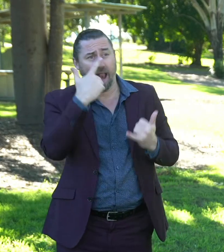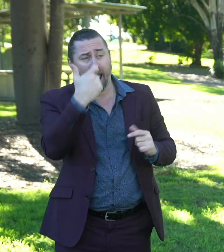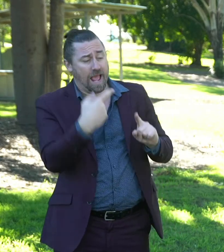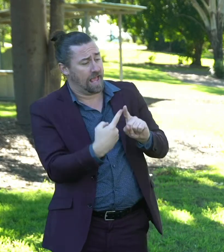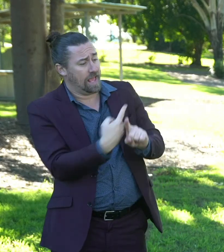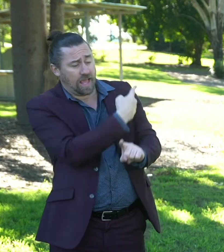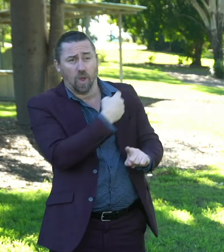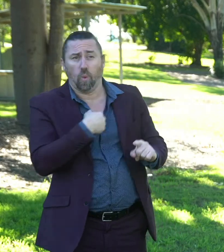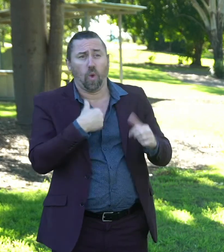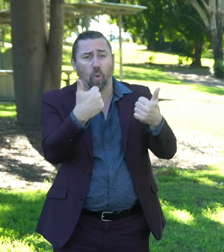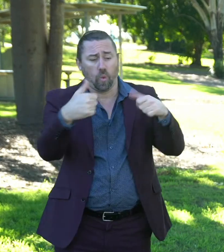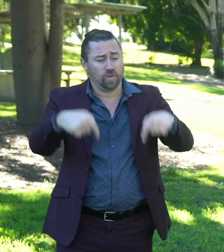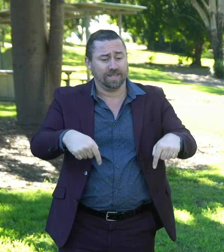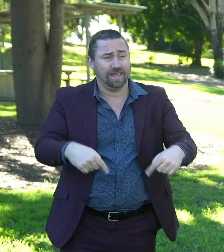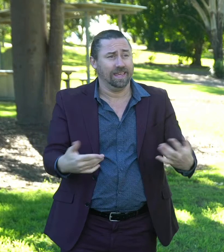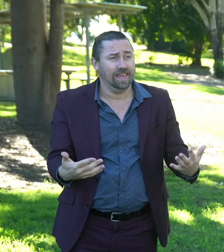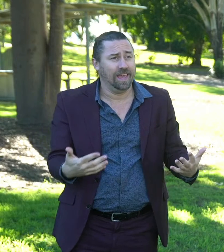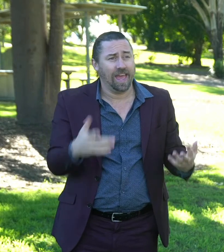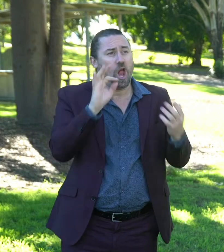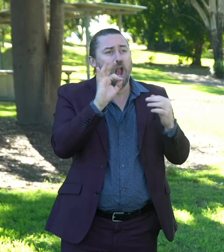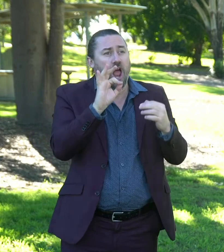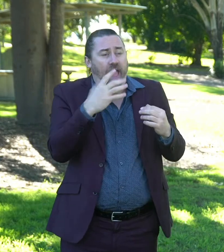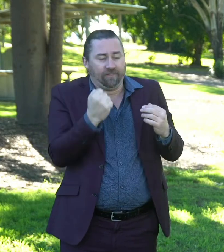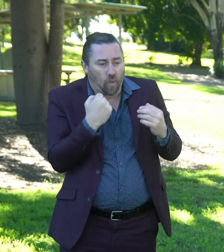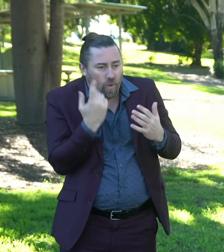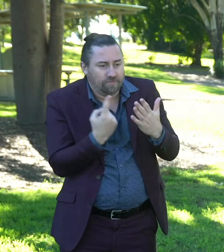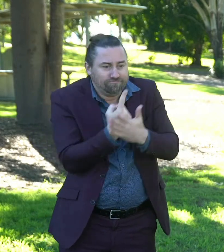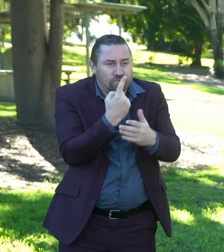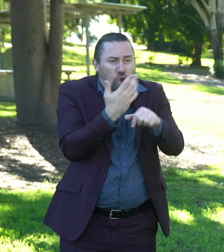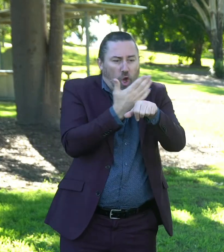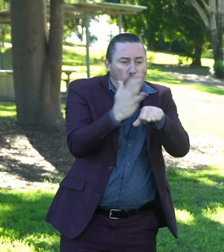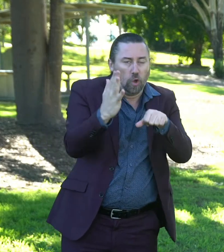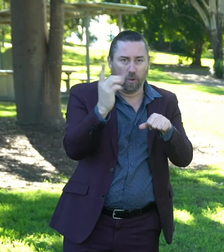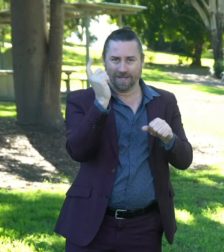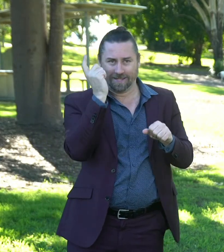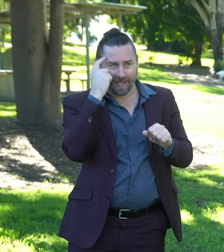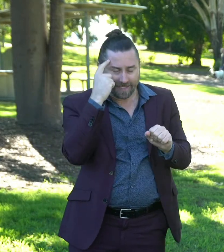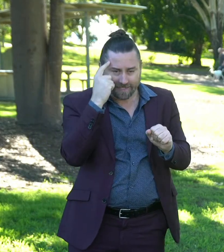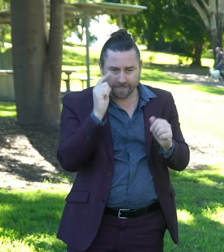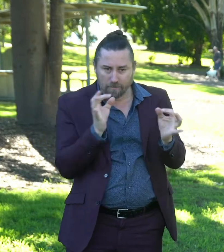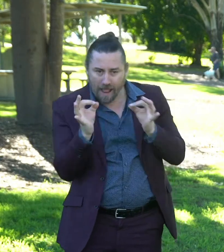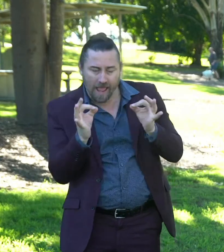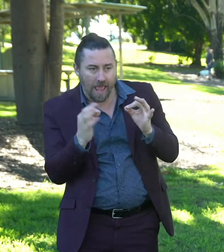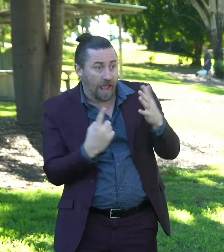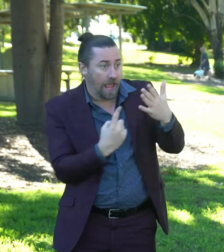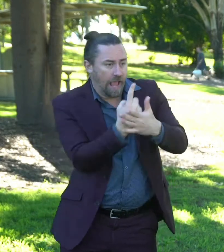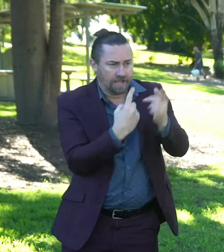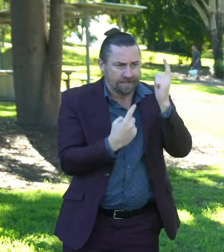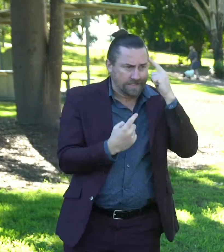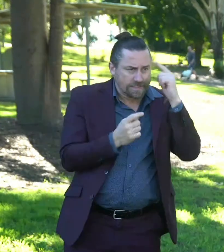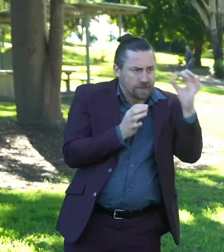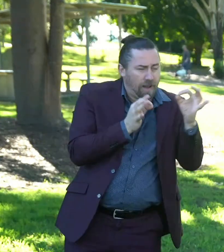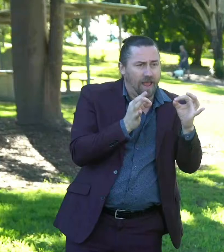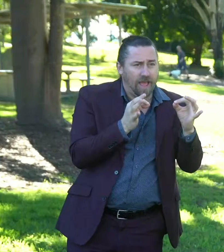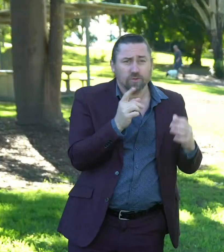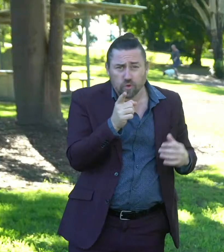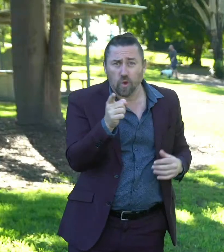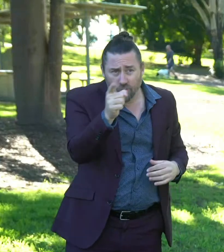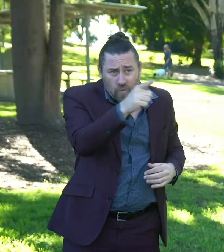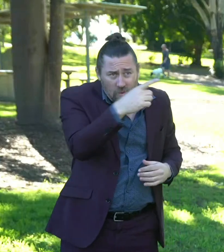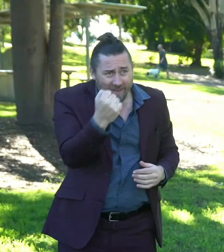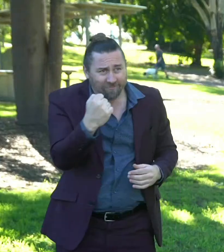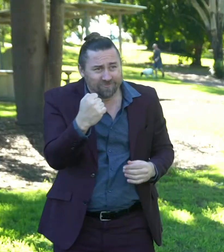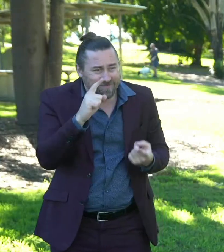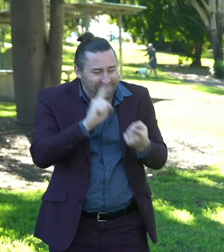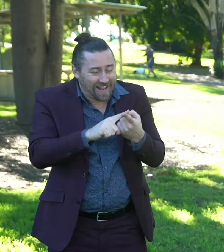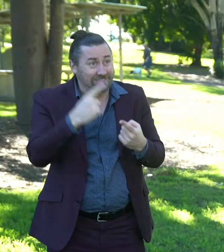we know, this is a constantly evolving situation, so we do want people to take care and to also listen to that health